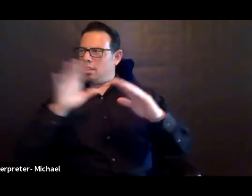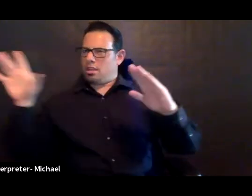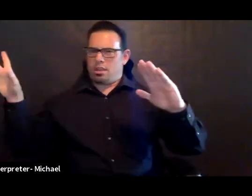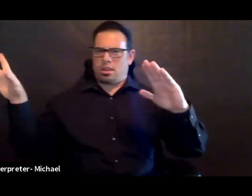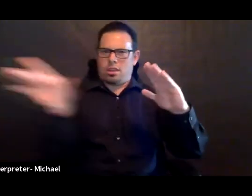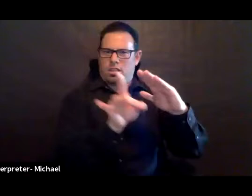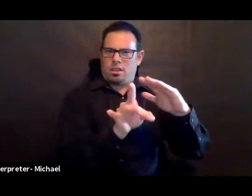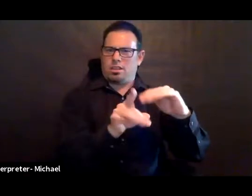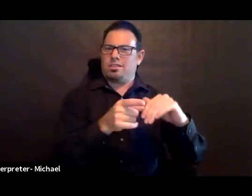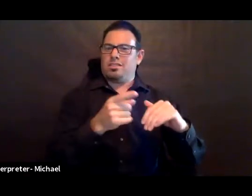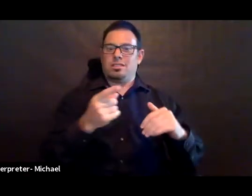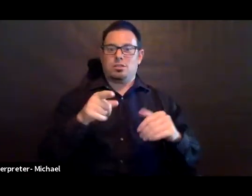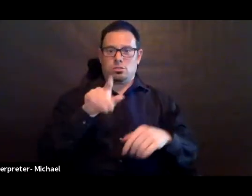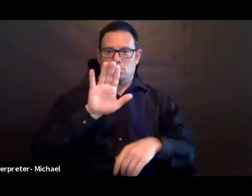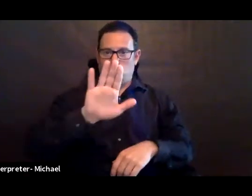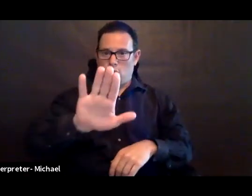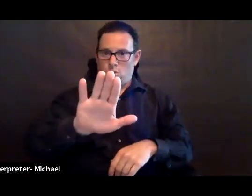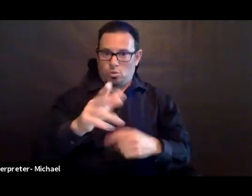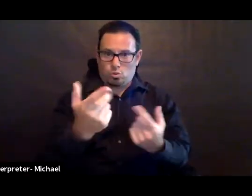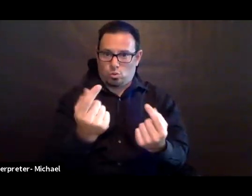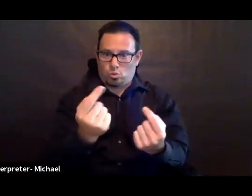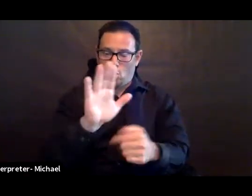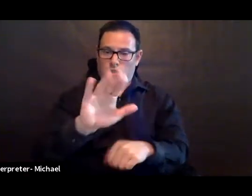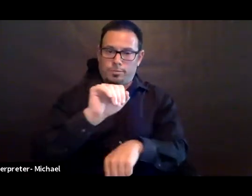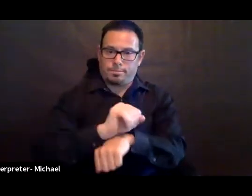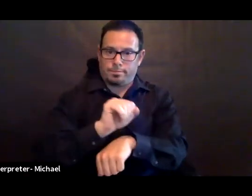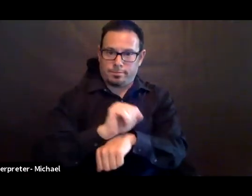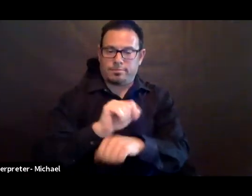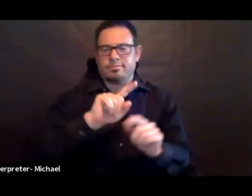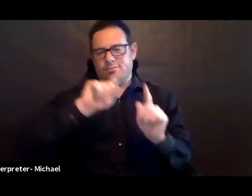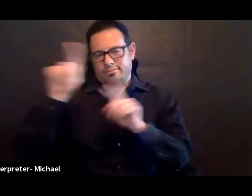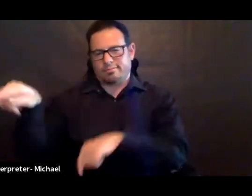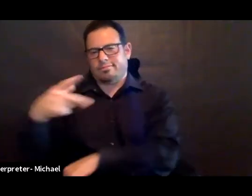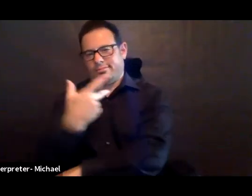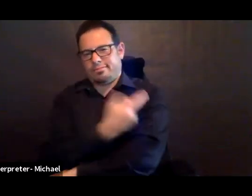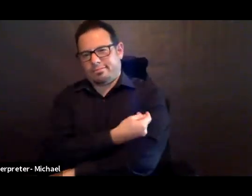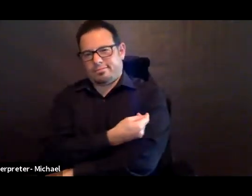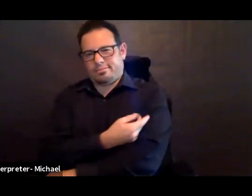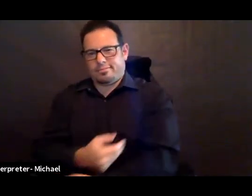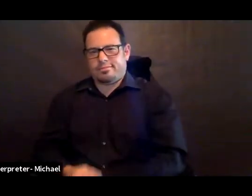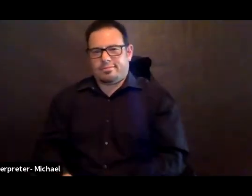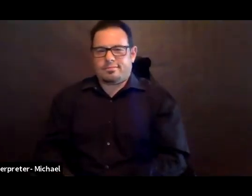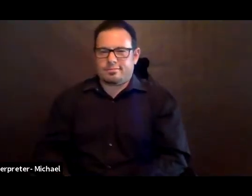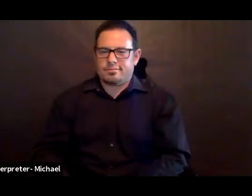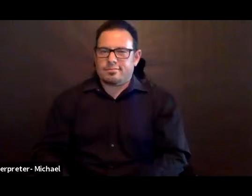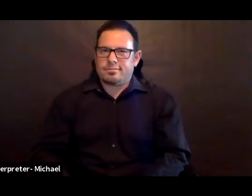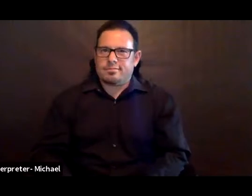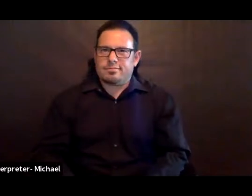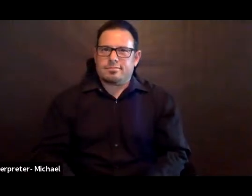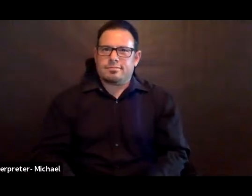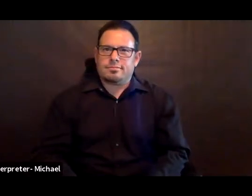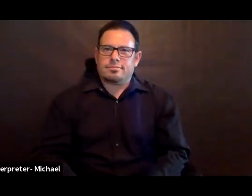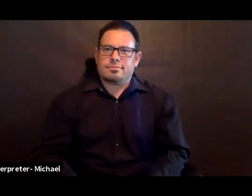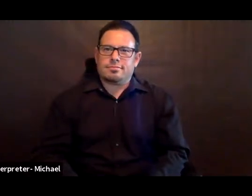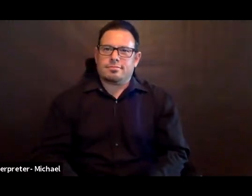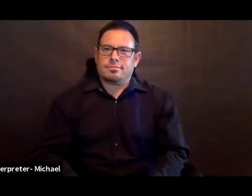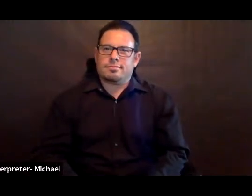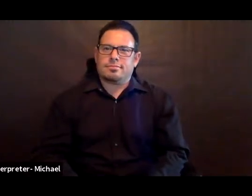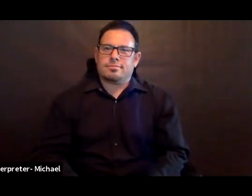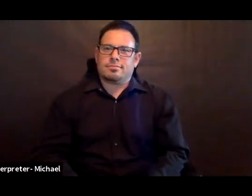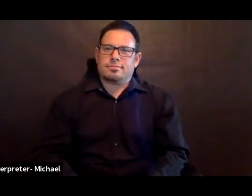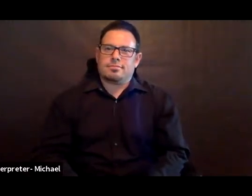good information from people that they trust. Our job is to try to make the information available and work with